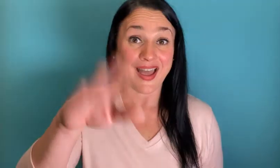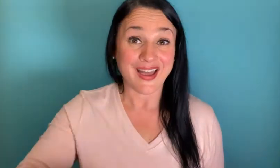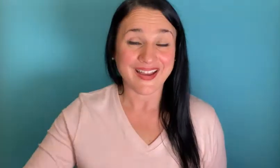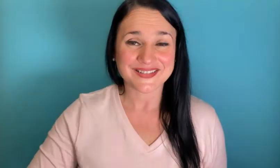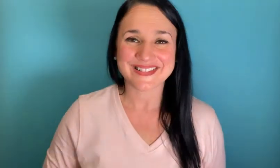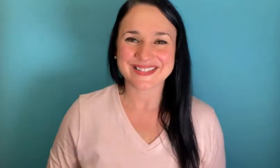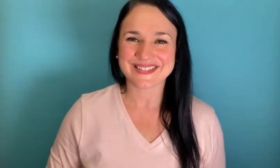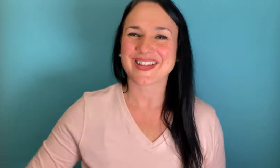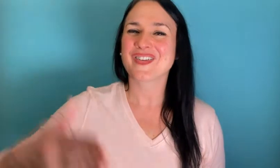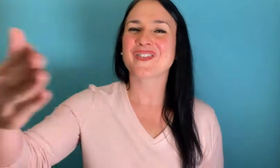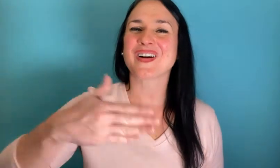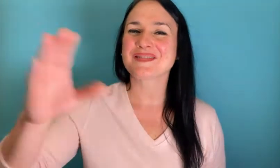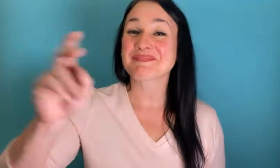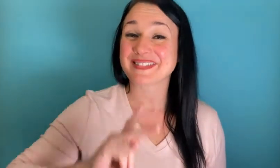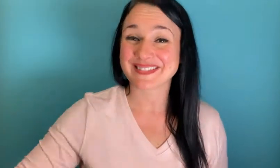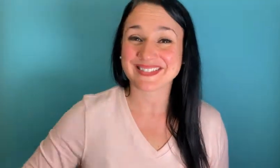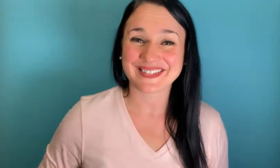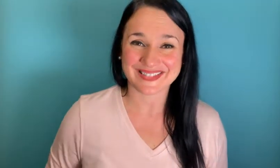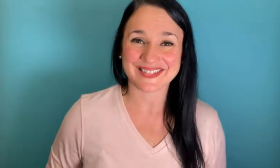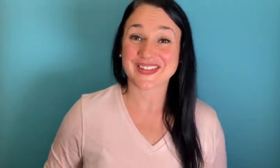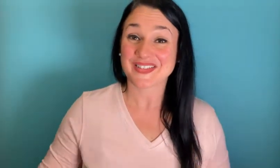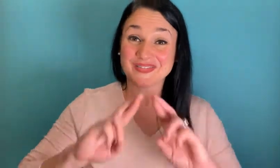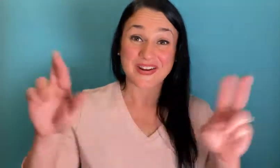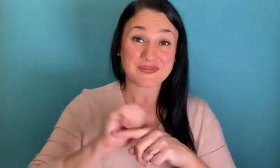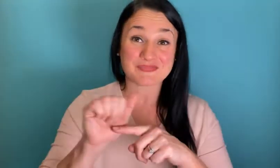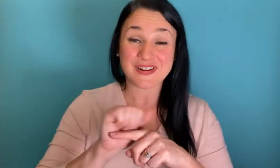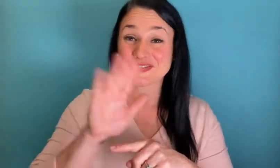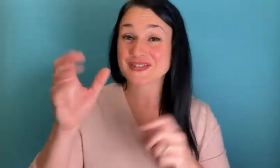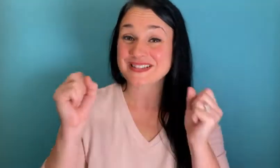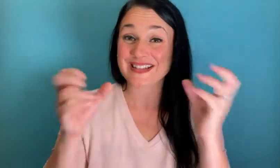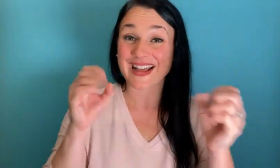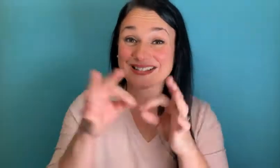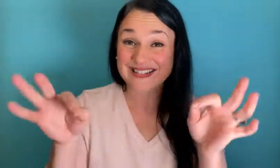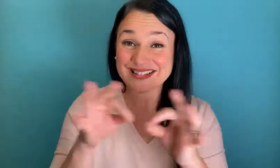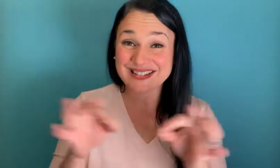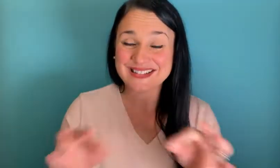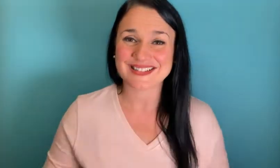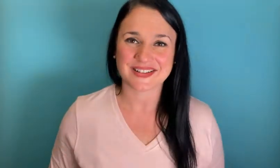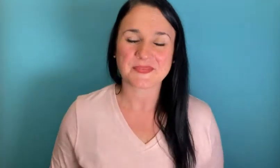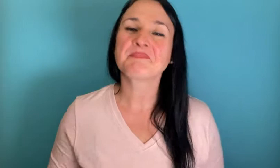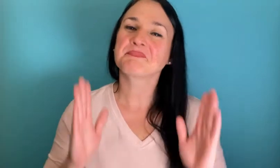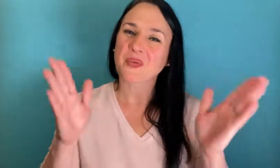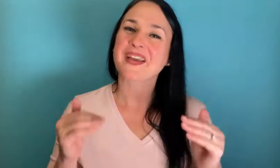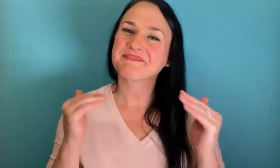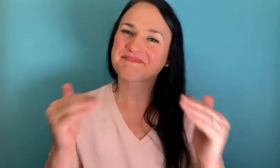Hey! Okay, so welcome back. Are you ready to practice these signing phrases? All right, let's go ahead and